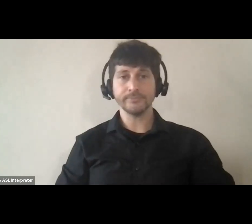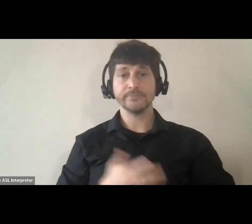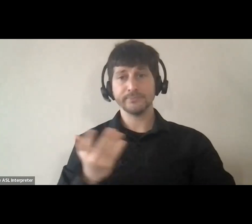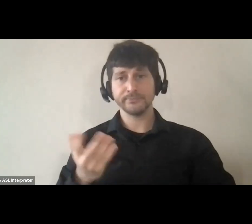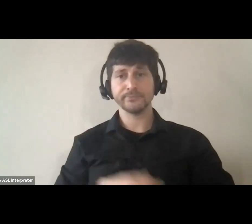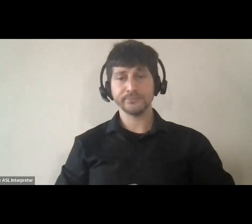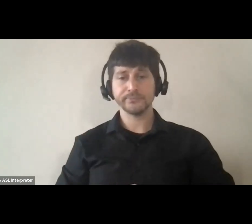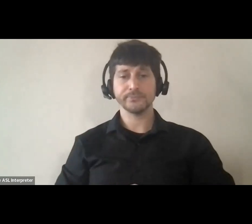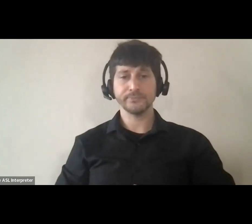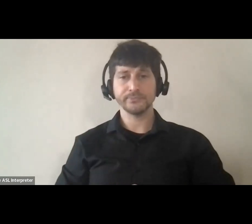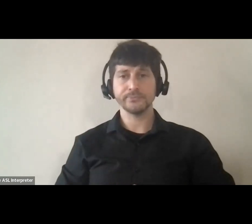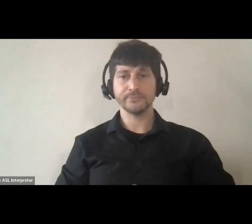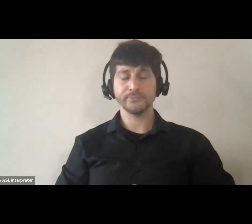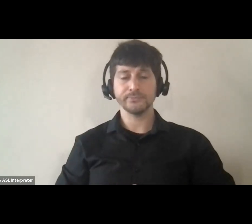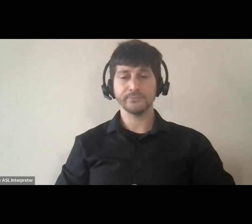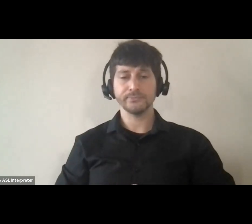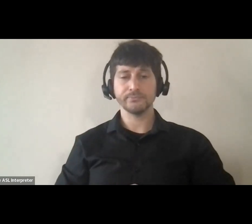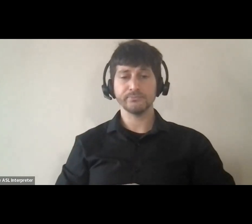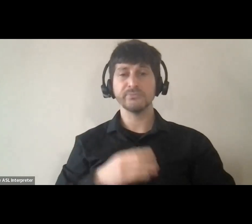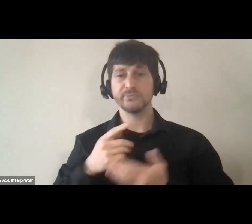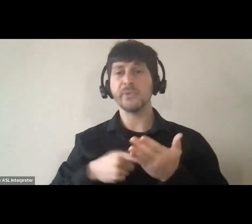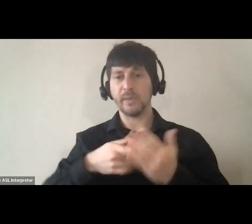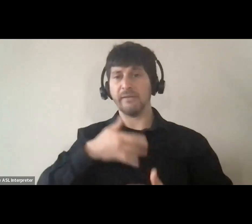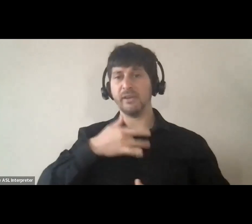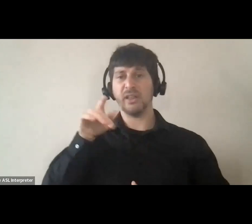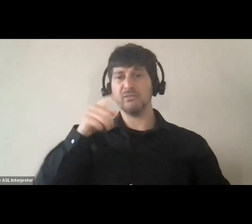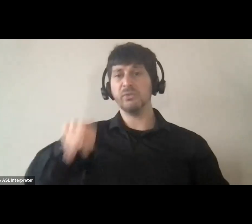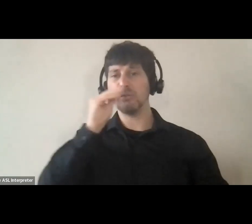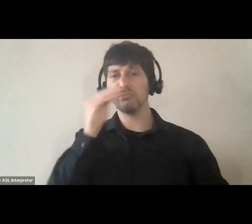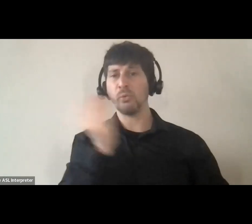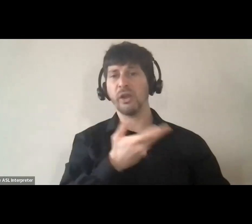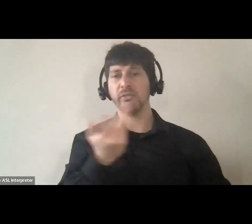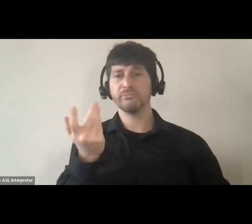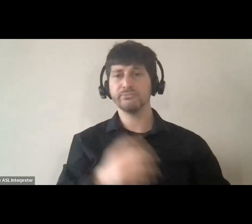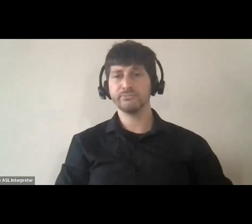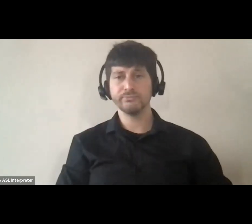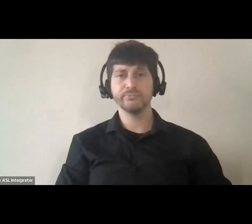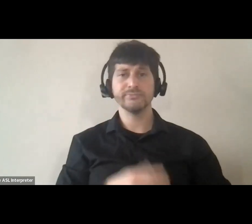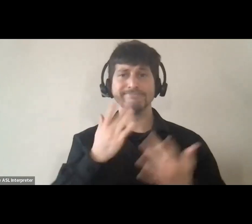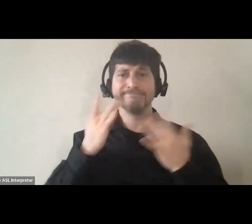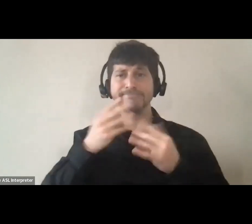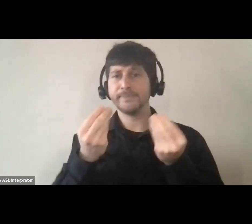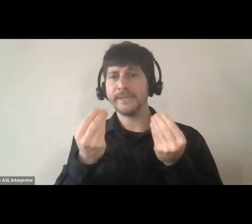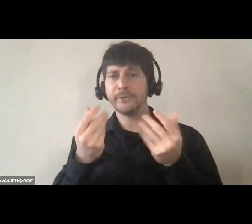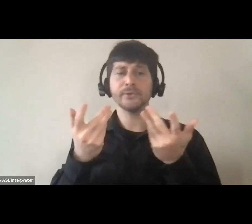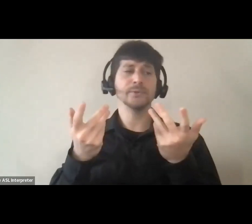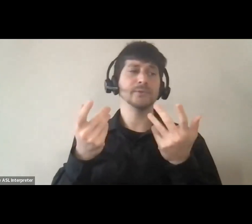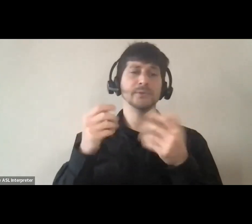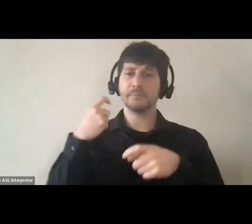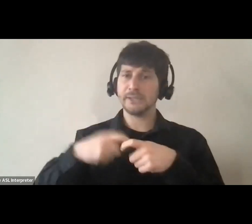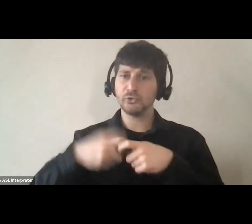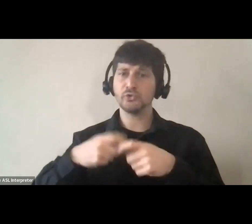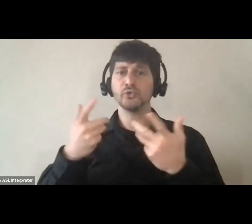We sometimes might think that you don't care. There's a lack of materials in Spanish. There's a lack of information